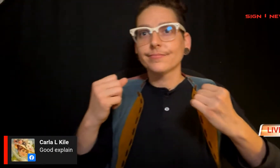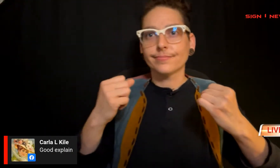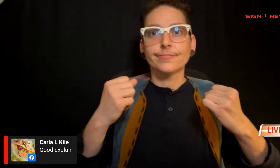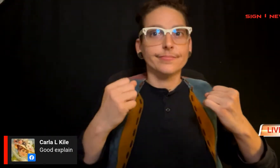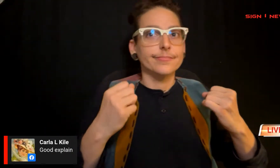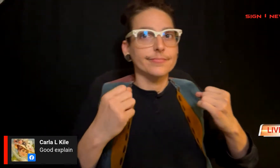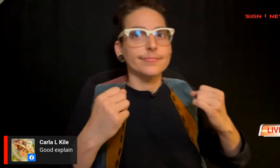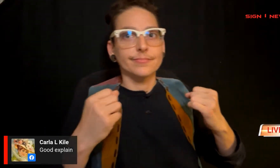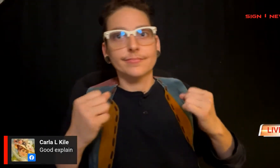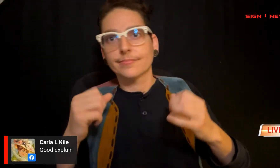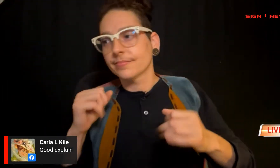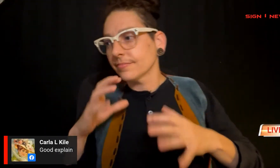They were always in frame.